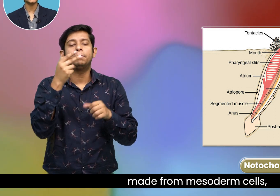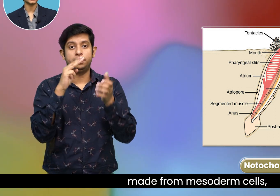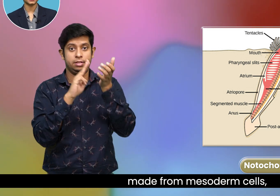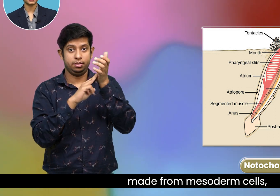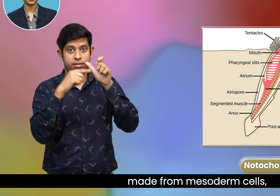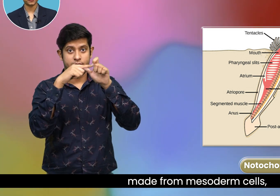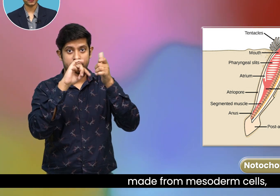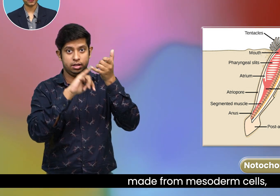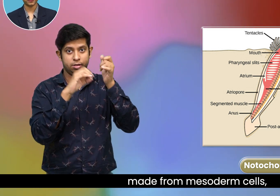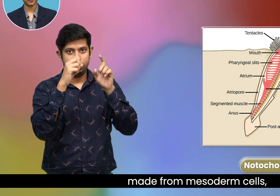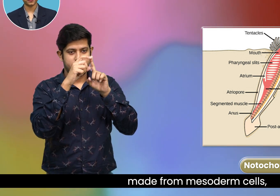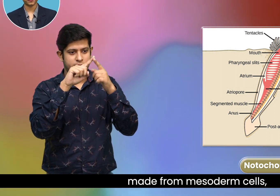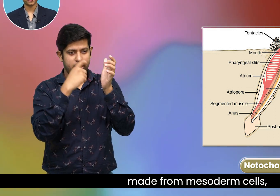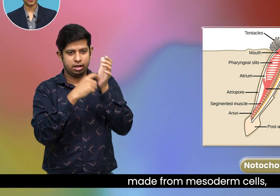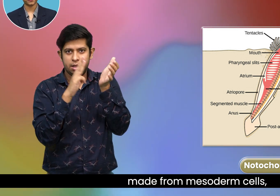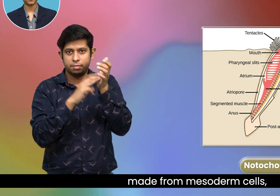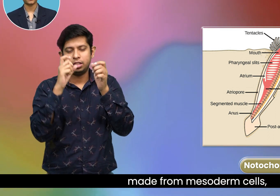mesoderm cells.